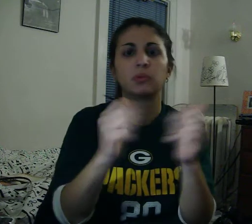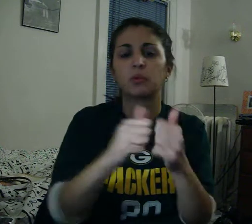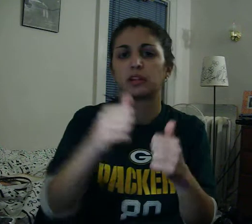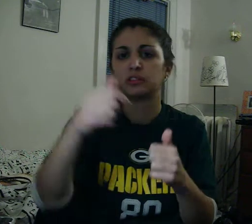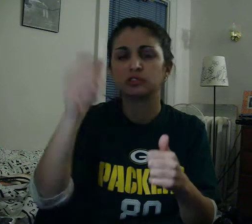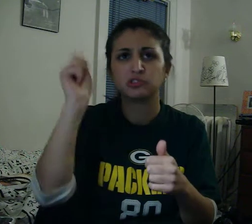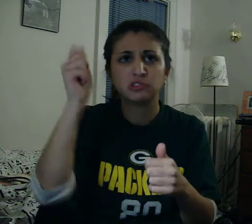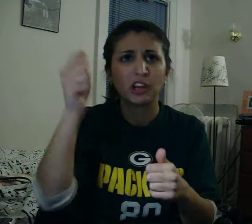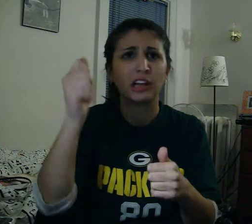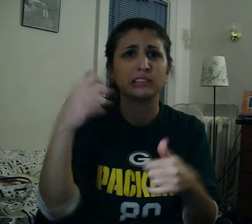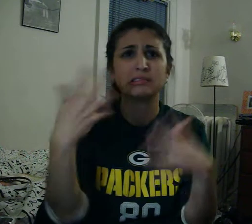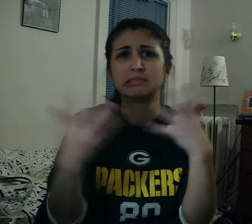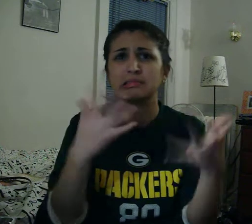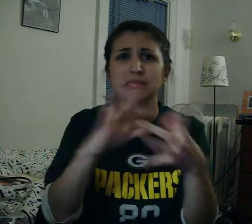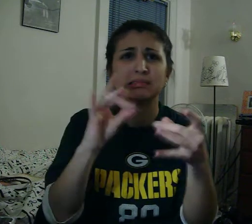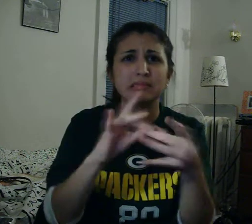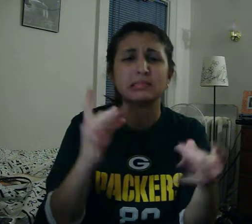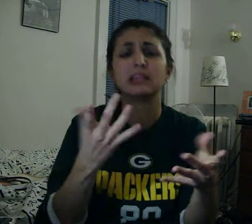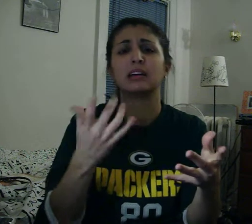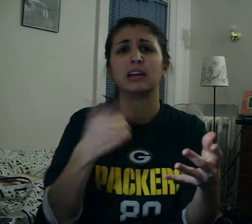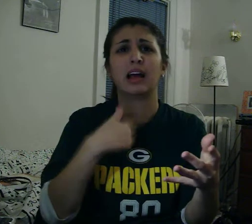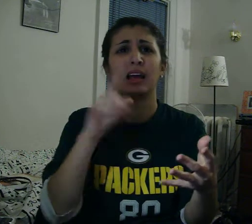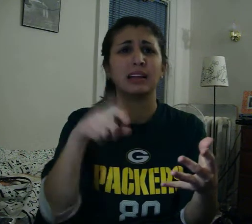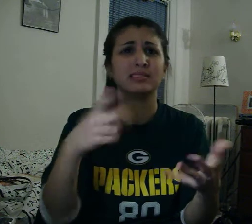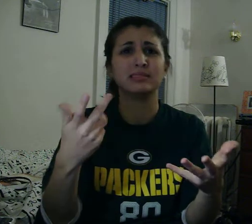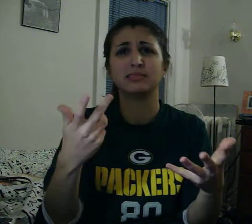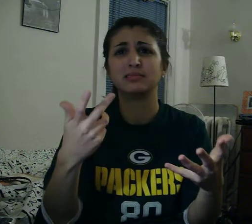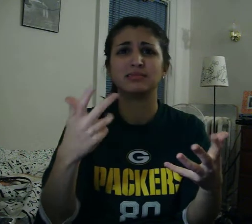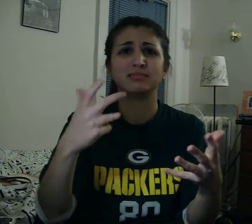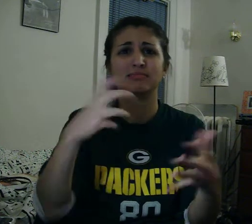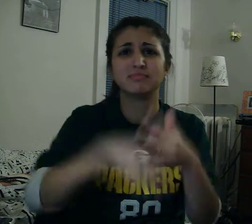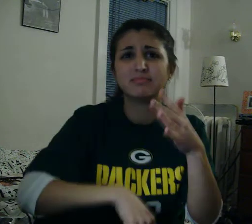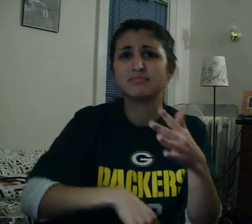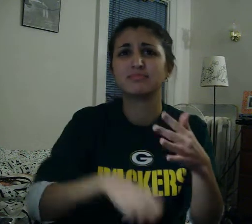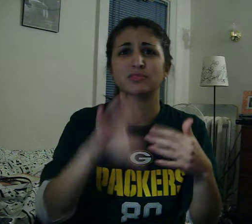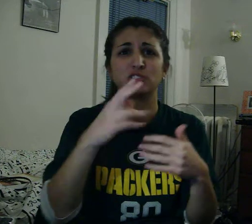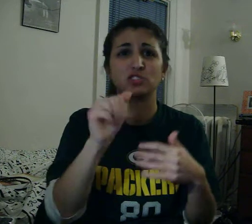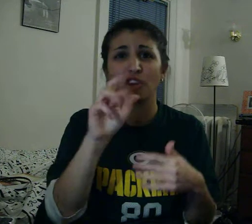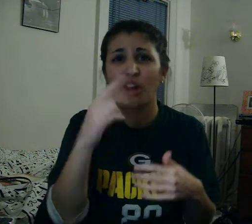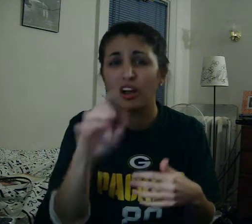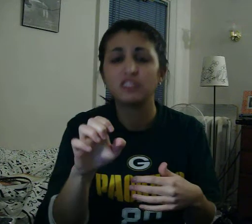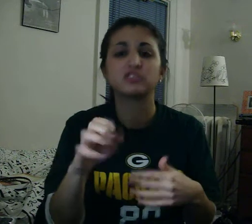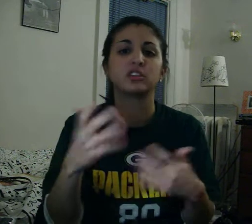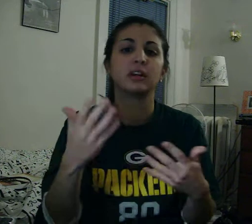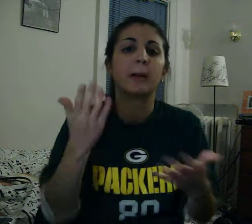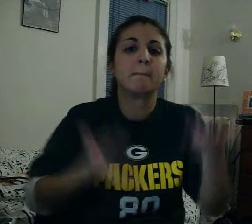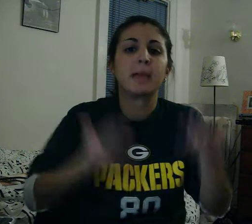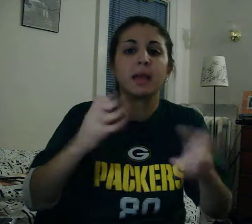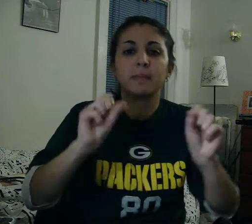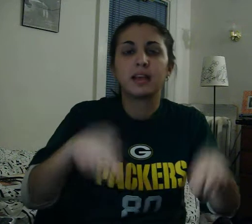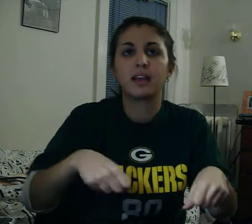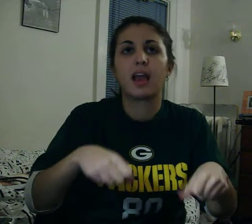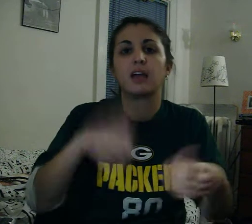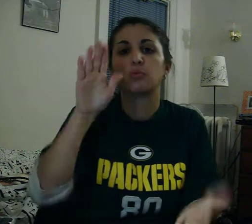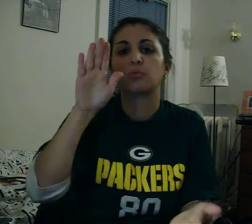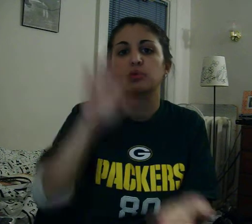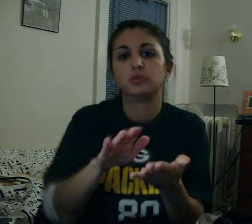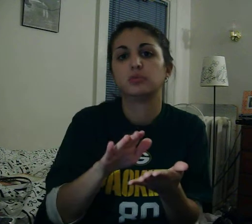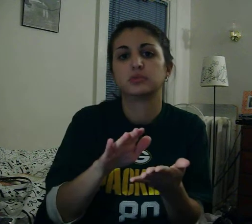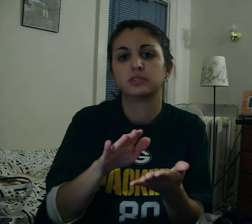case continues to the arraignment part. The arraignment part will consider the defendant appearing before the court,